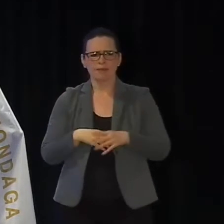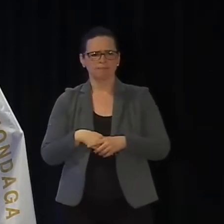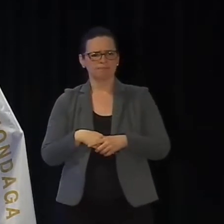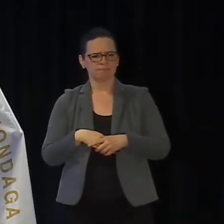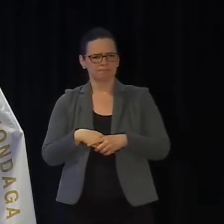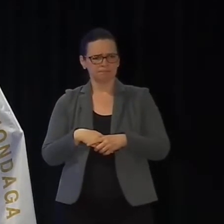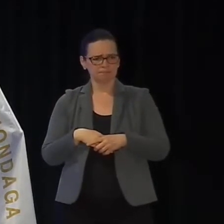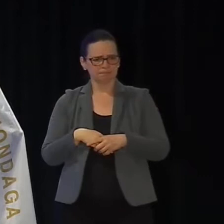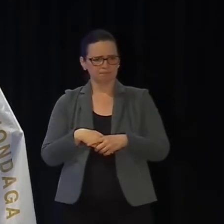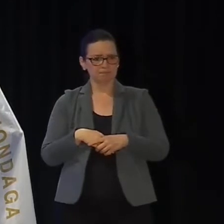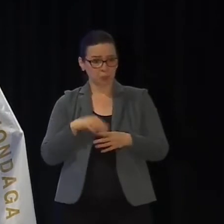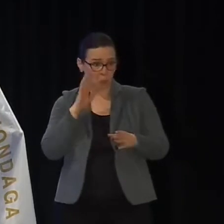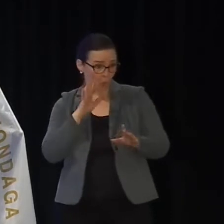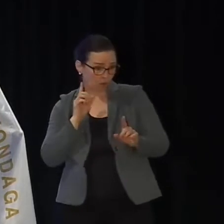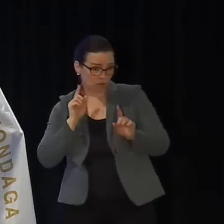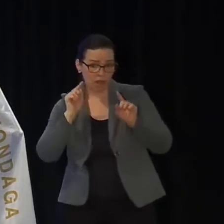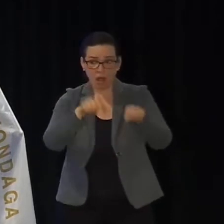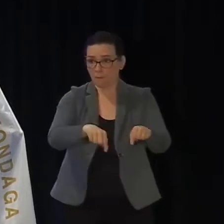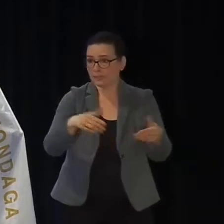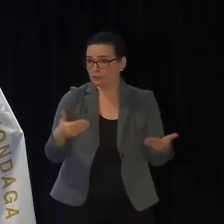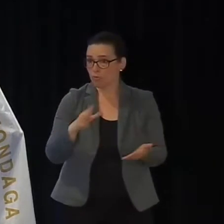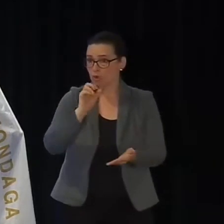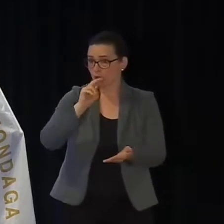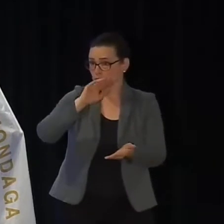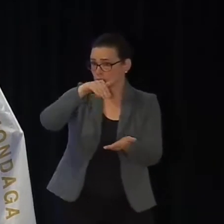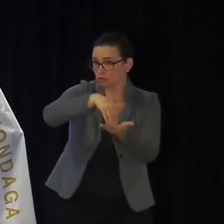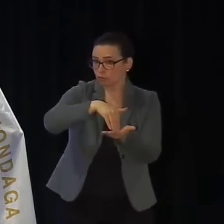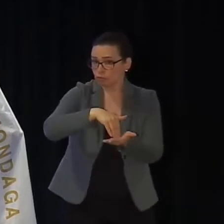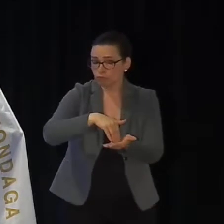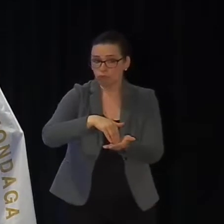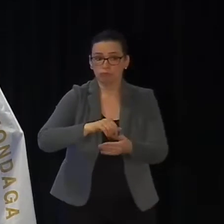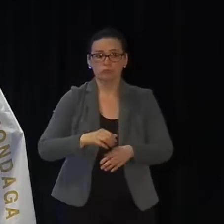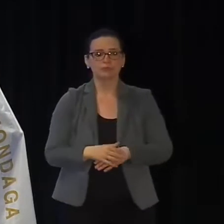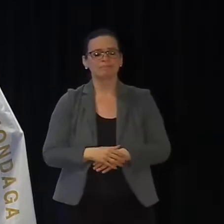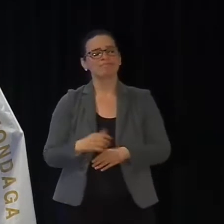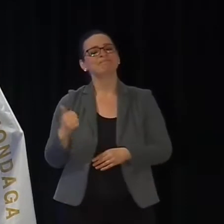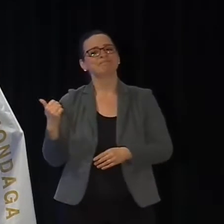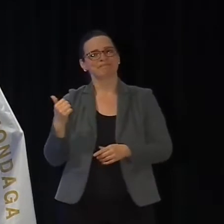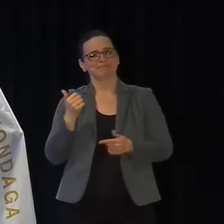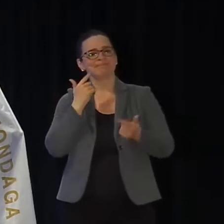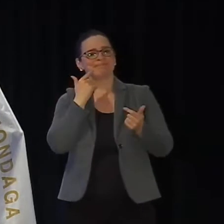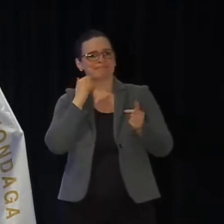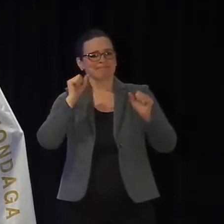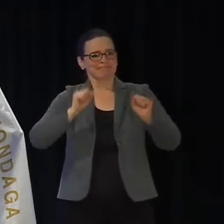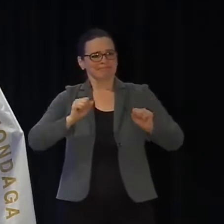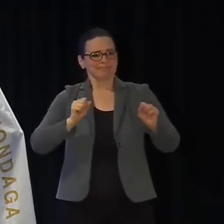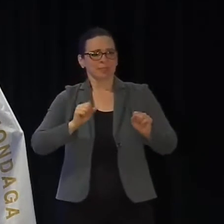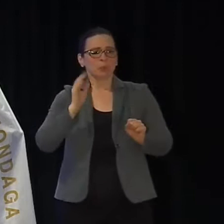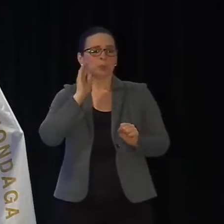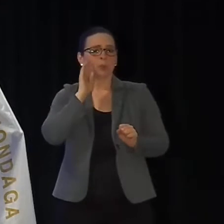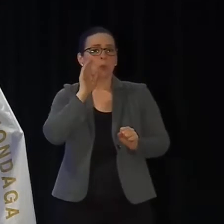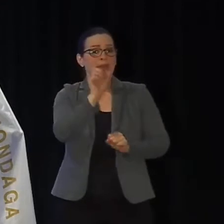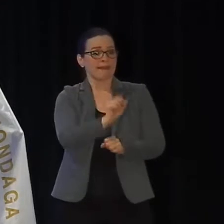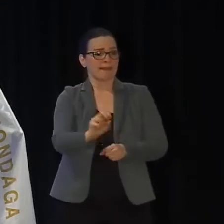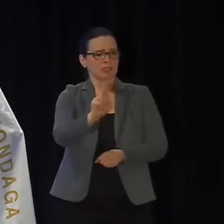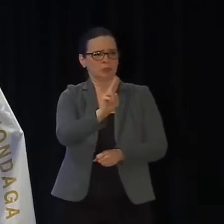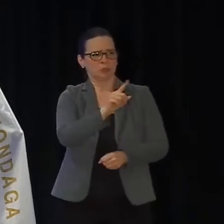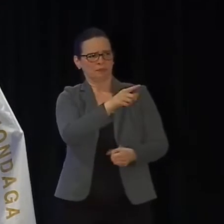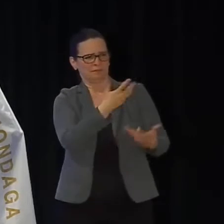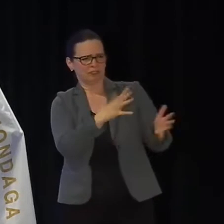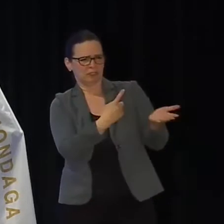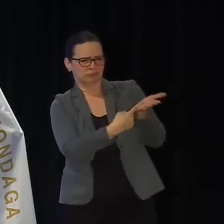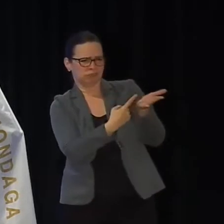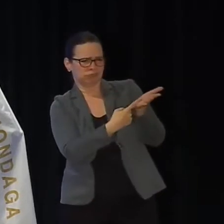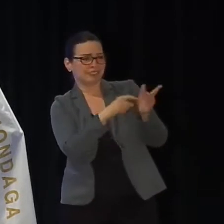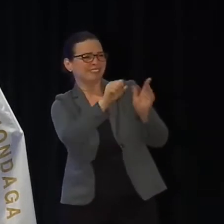in here and to the fairgrounds? So we know that the university's been talking to the State Department of Health